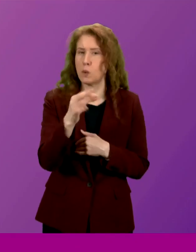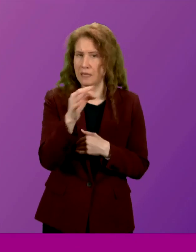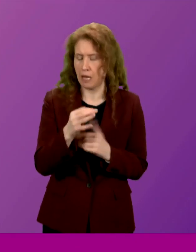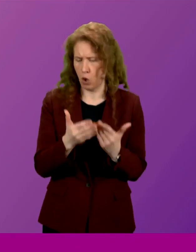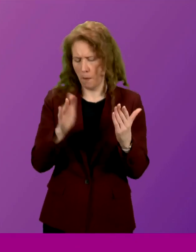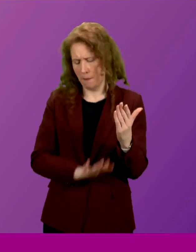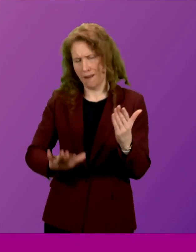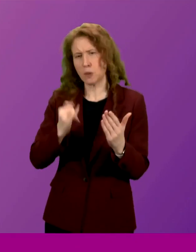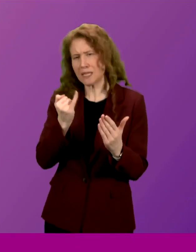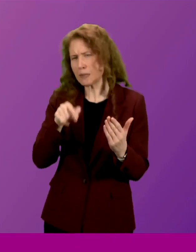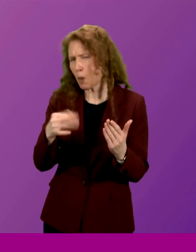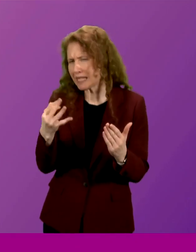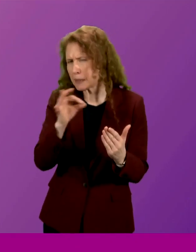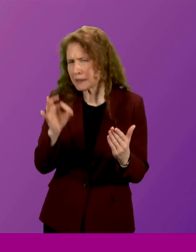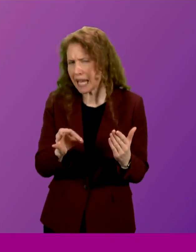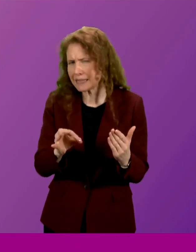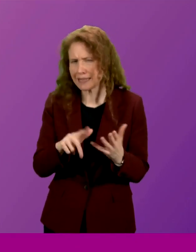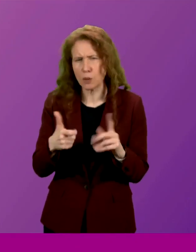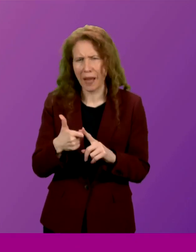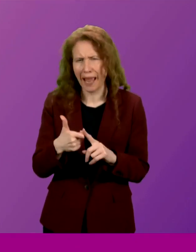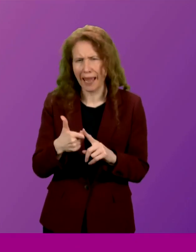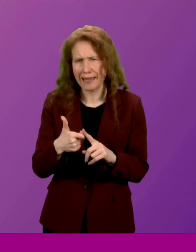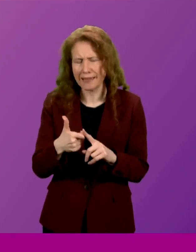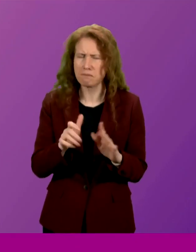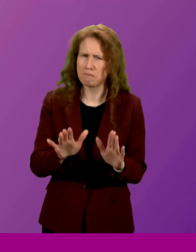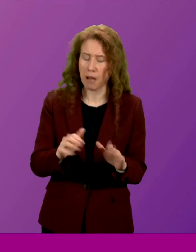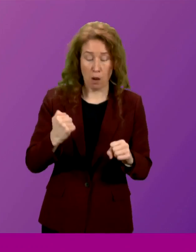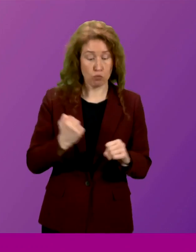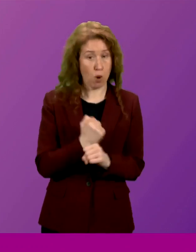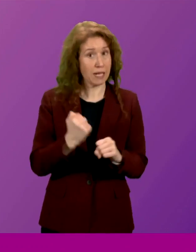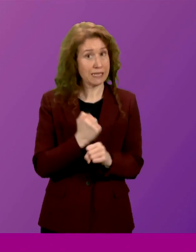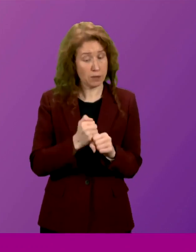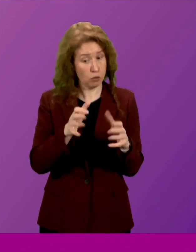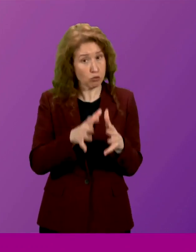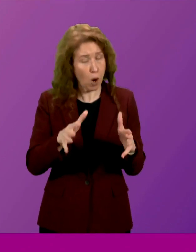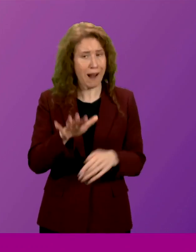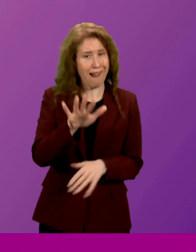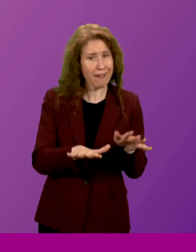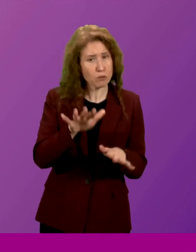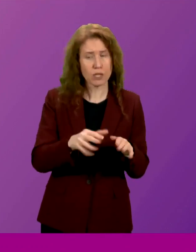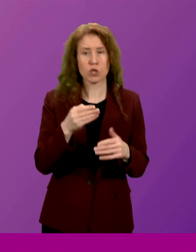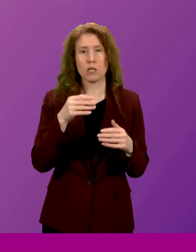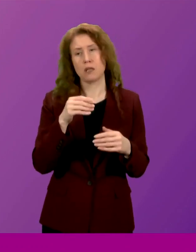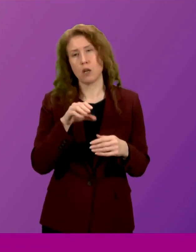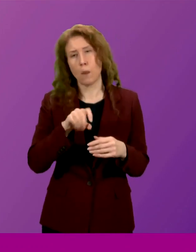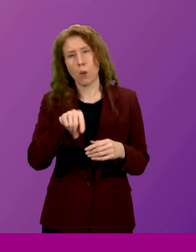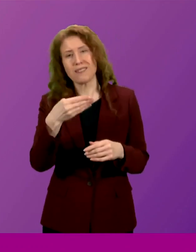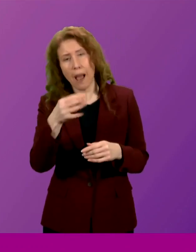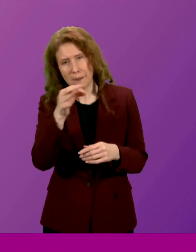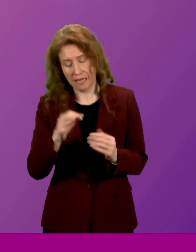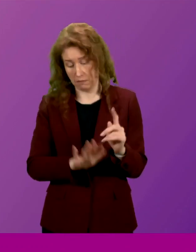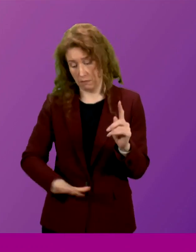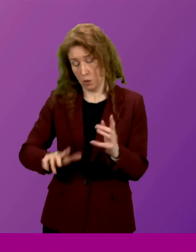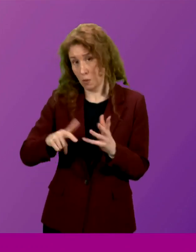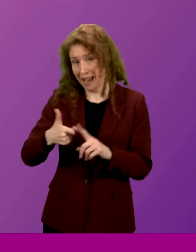to 6.8% in the United Kingdom, while productivity has grown at an average rate of 0.9% per year compared